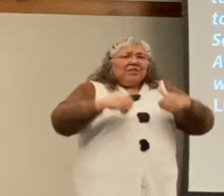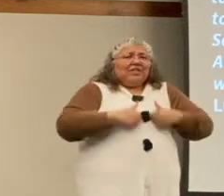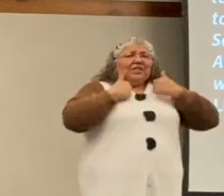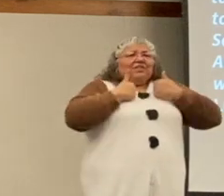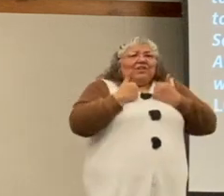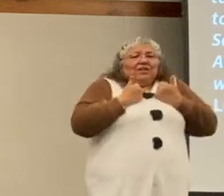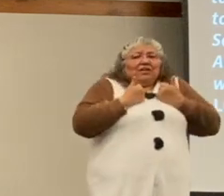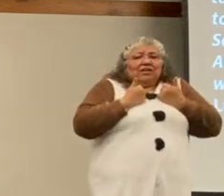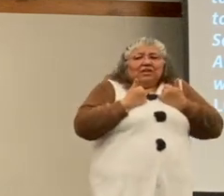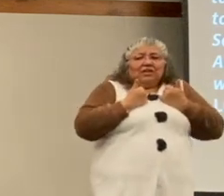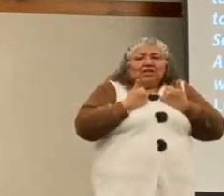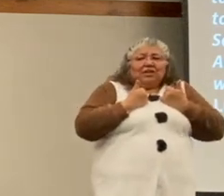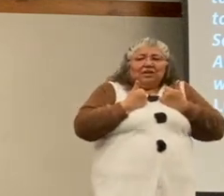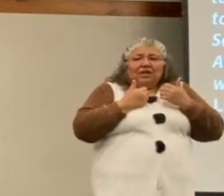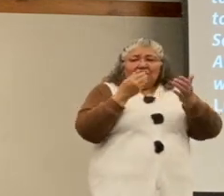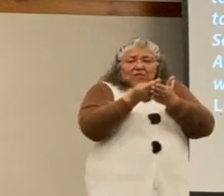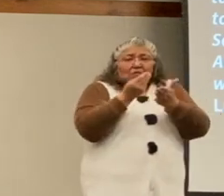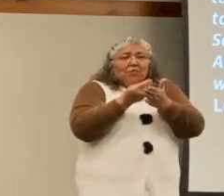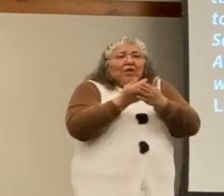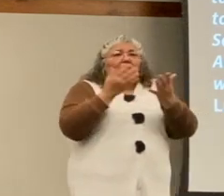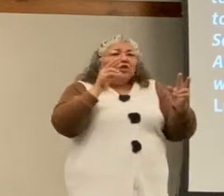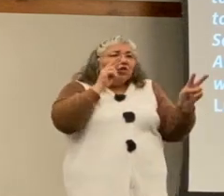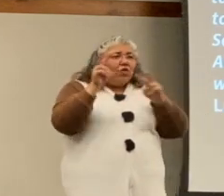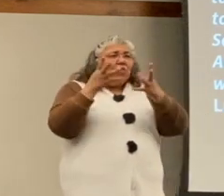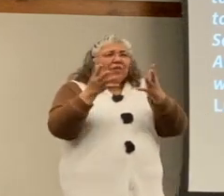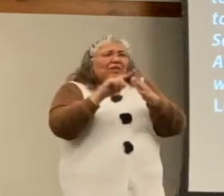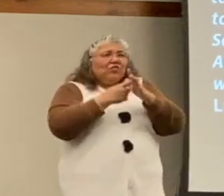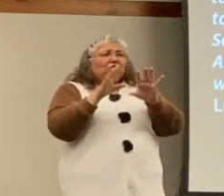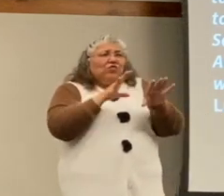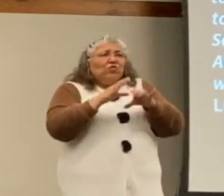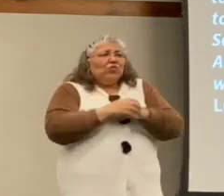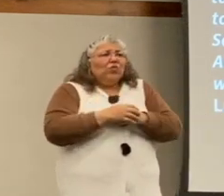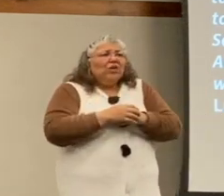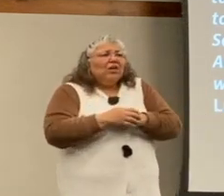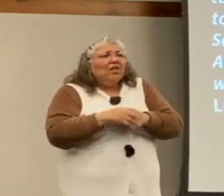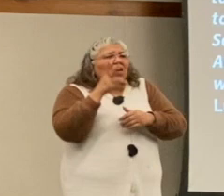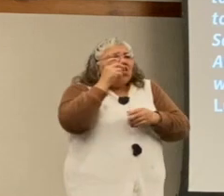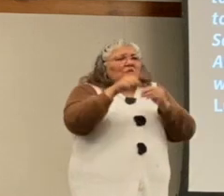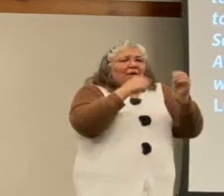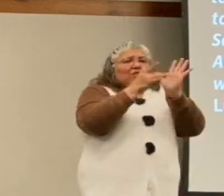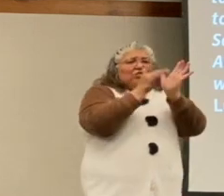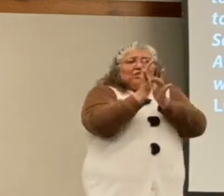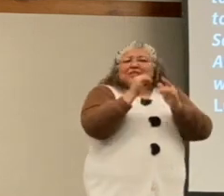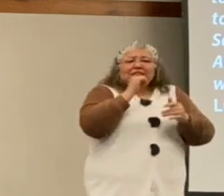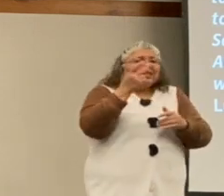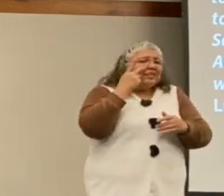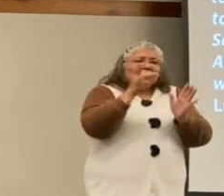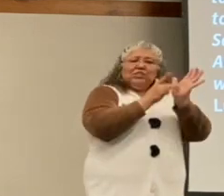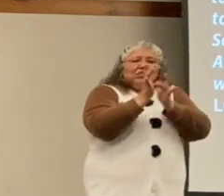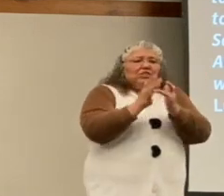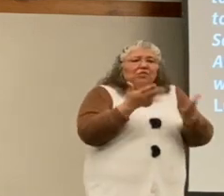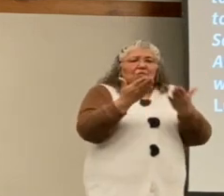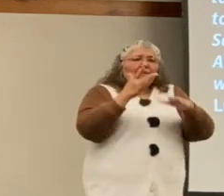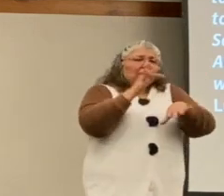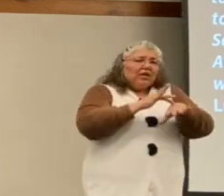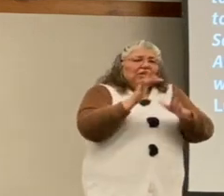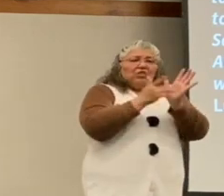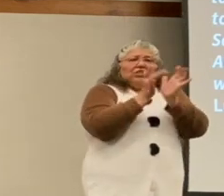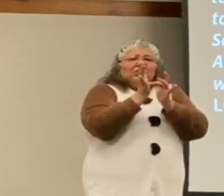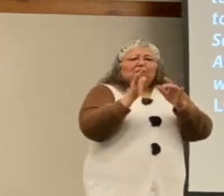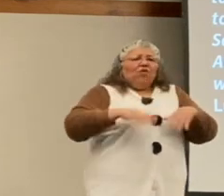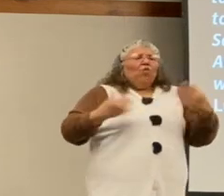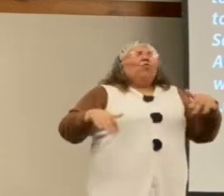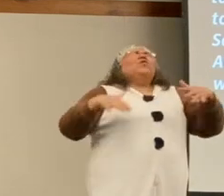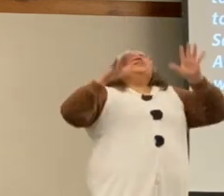in, out for their money. Look what they start to do, right? Because they heard about Jesus. They get to see Jesus, probably touch Jesus. Oh my gosh,